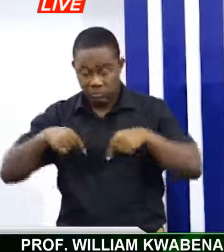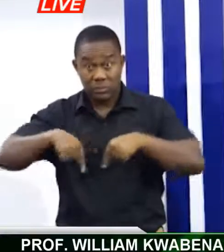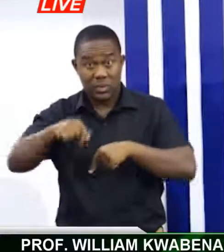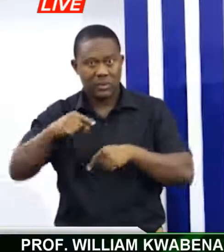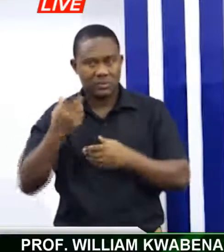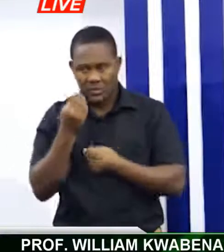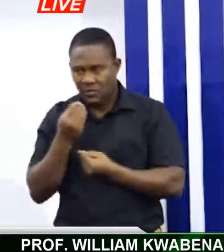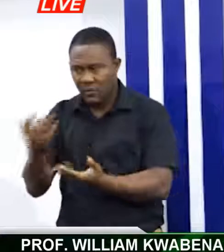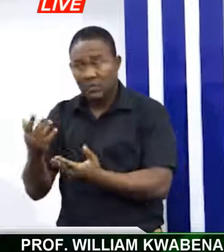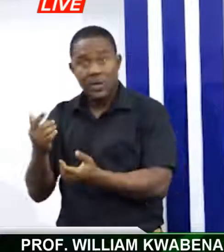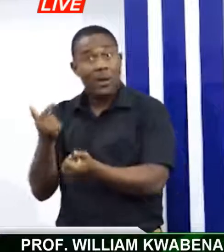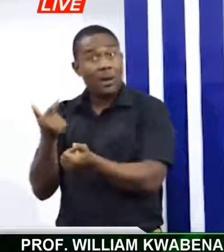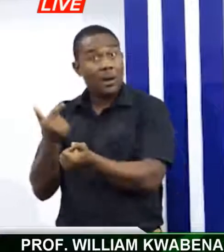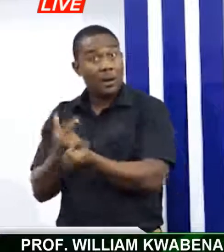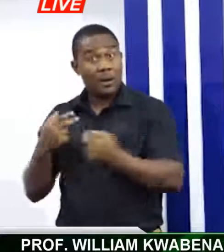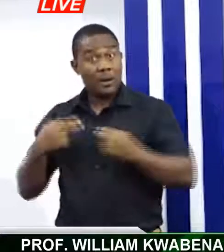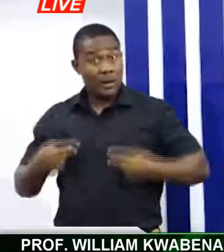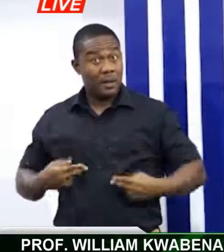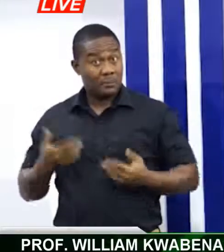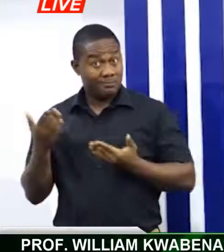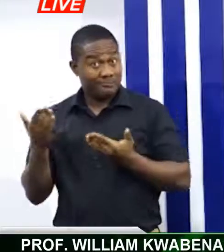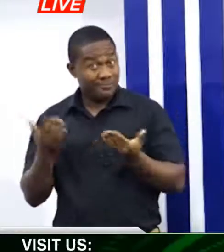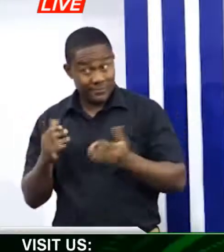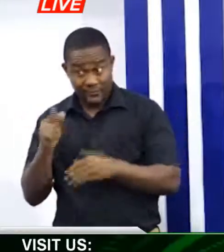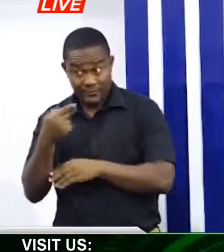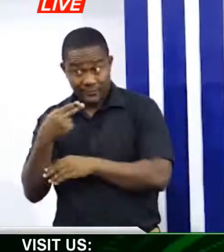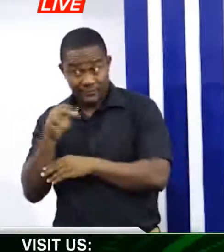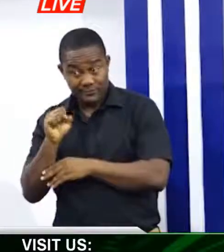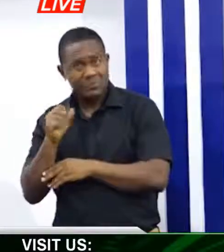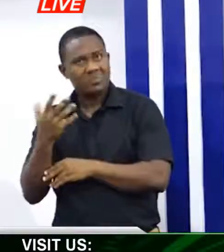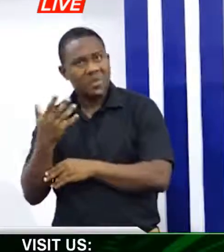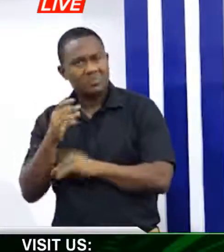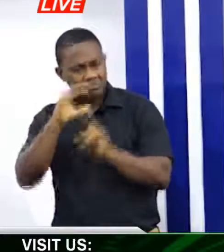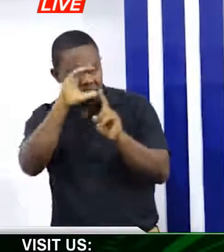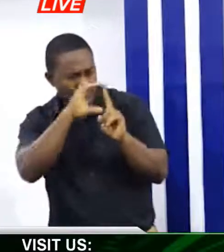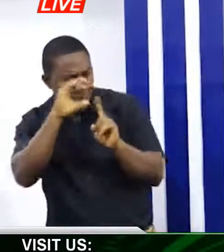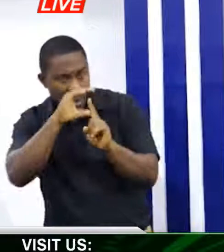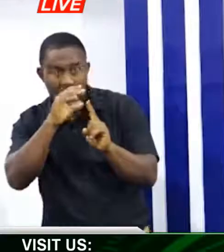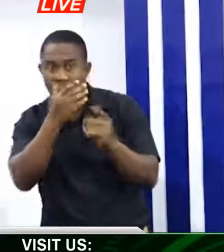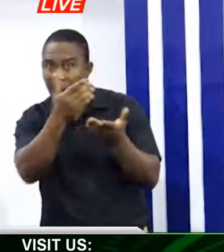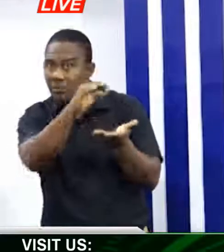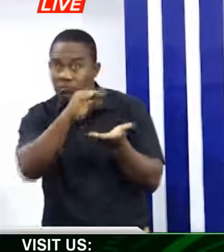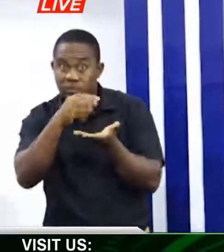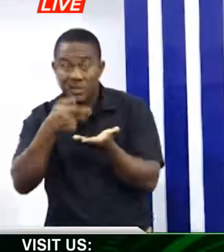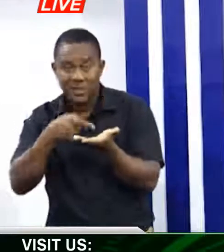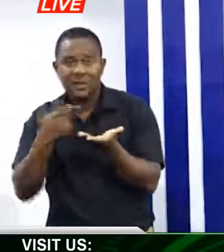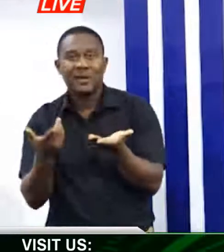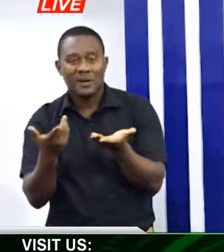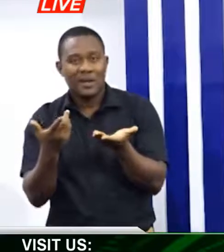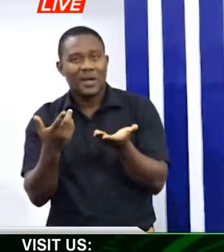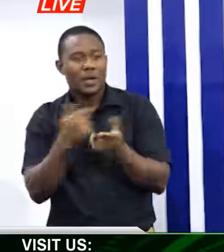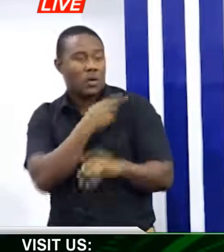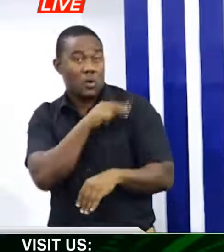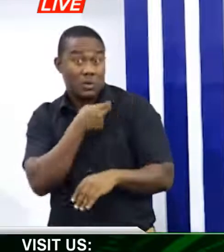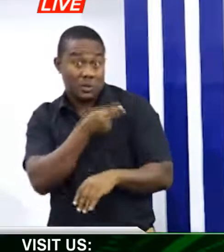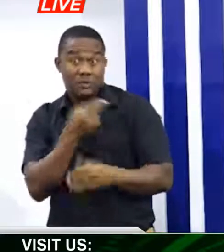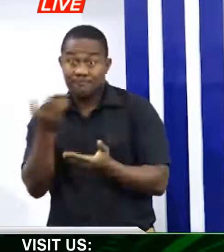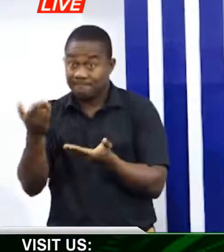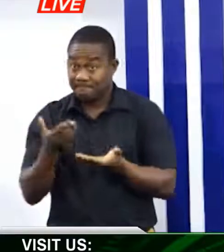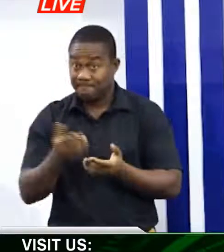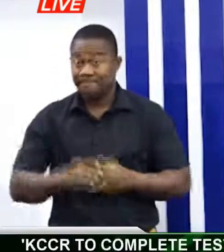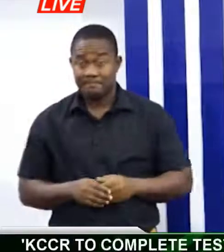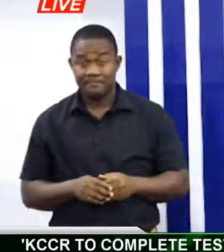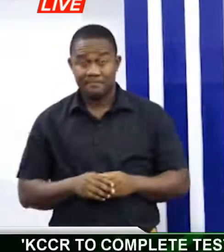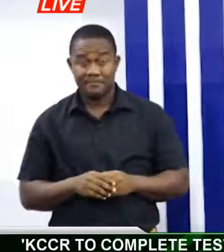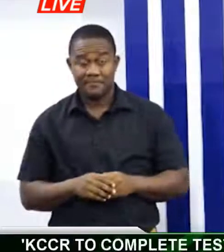Health Service when samples are received from contact tracing and also from hospital surveillance. We